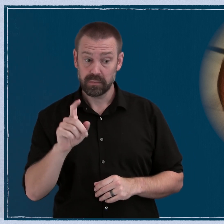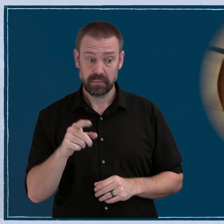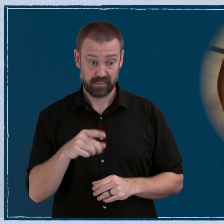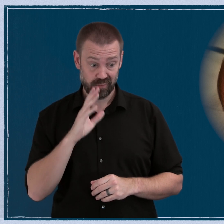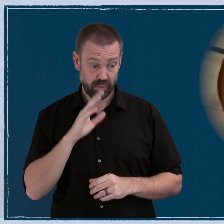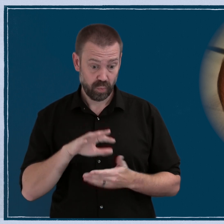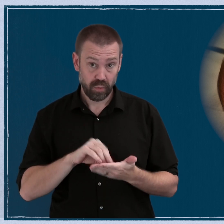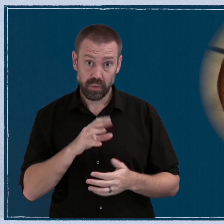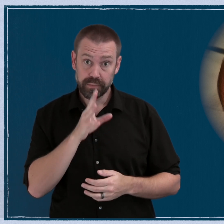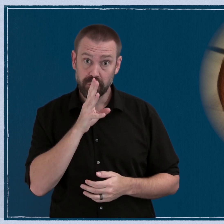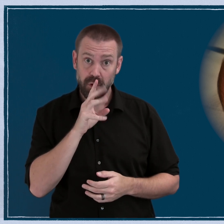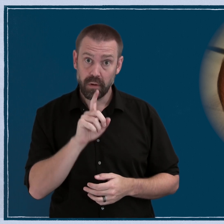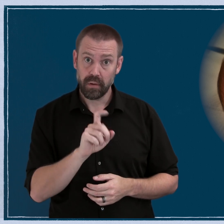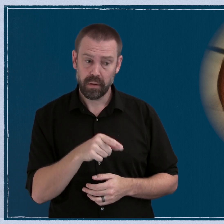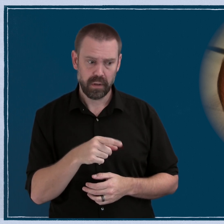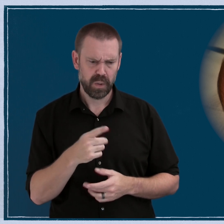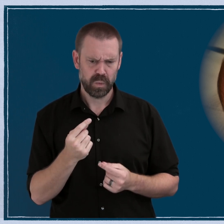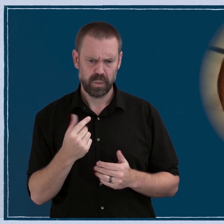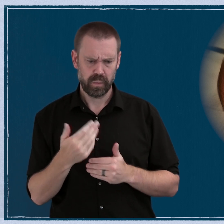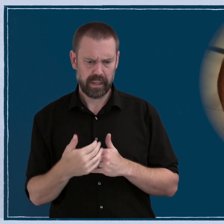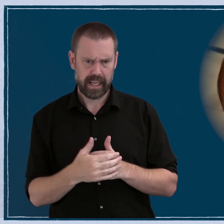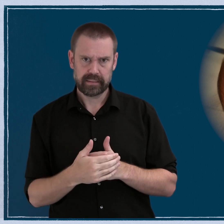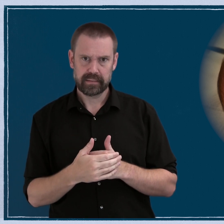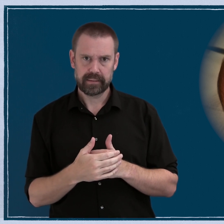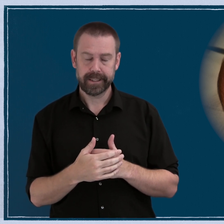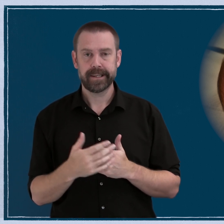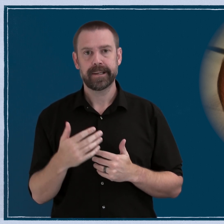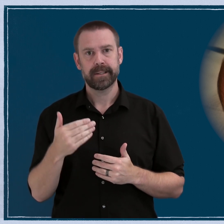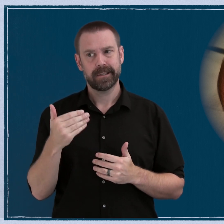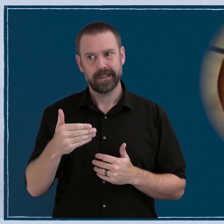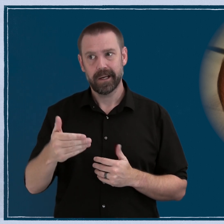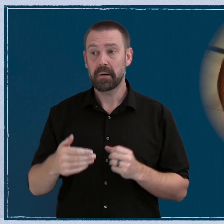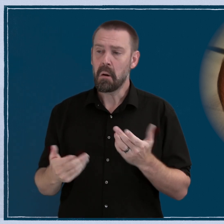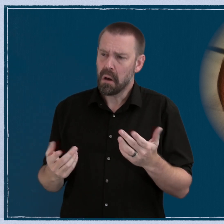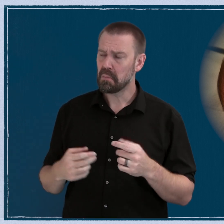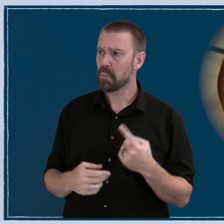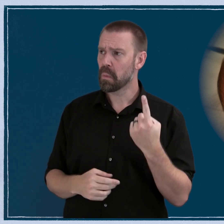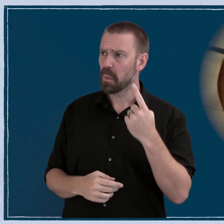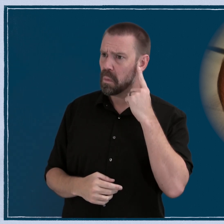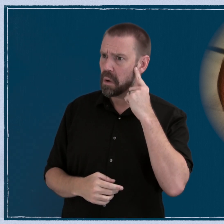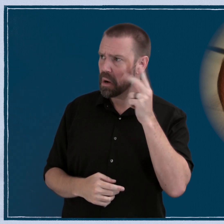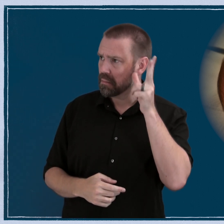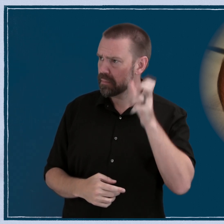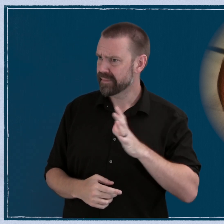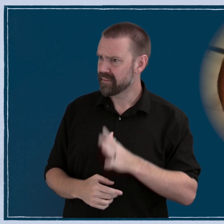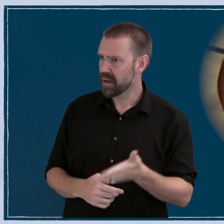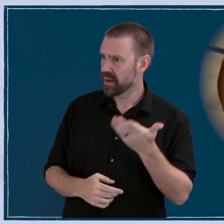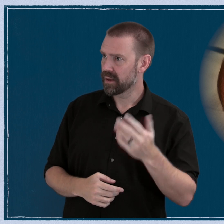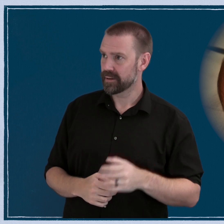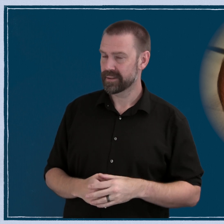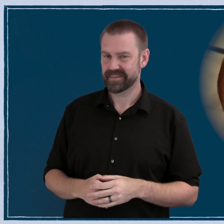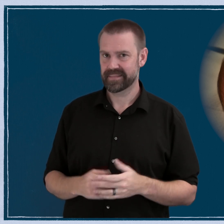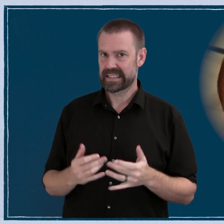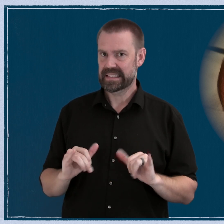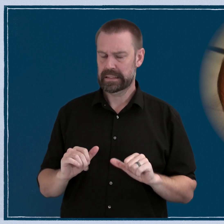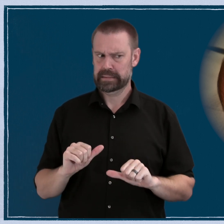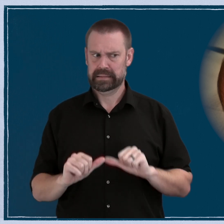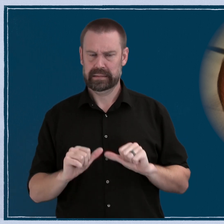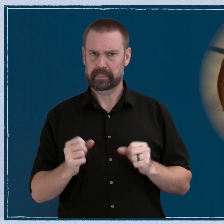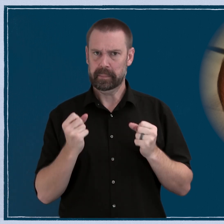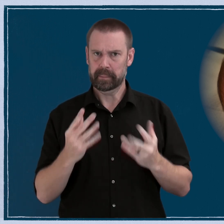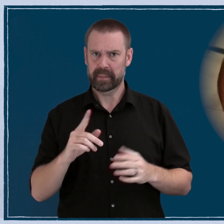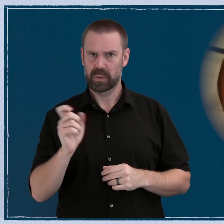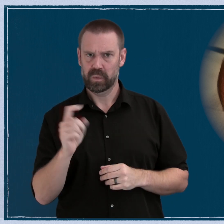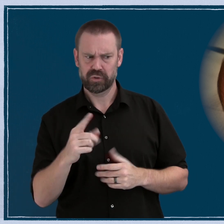learn to talk? What should she do next? They kept hearing, well, they can hear fine in one ear, but they had so many questions.